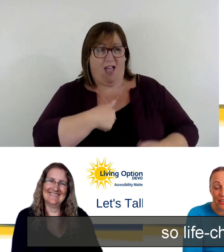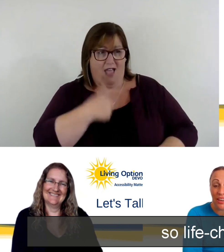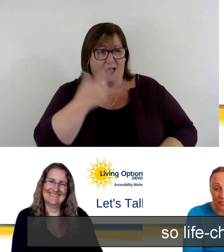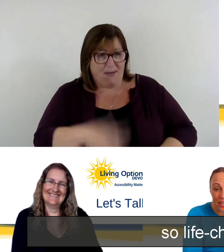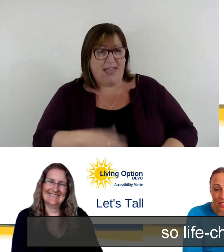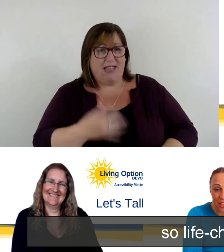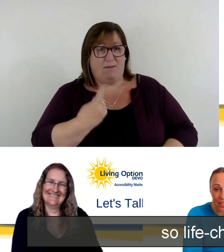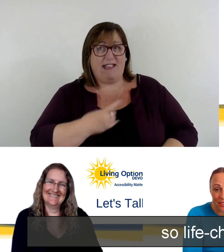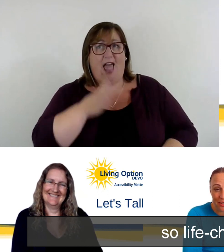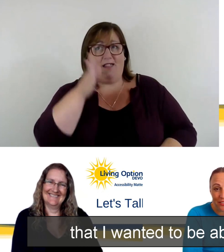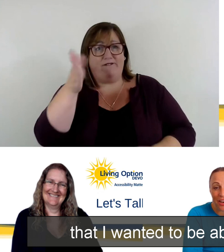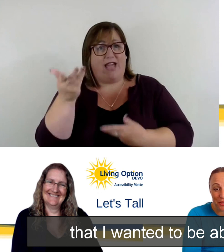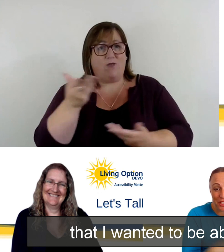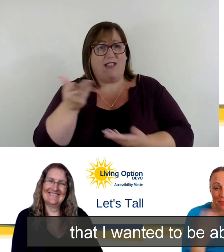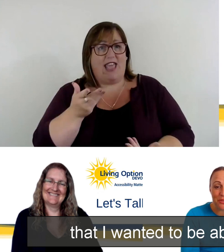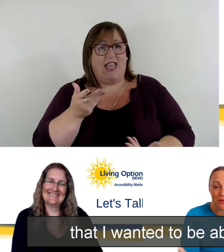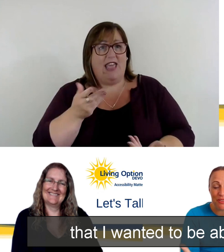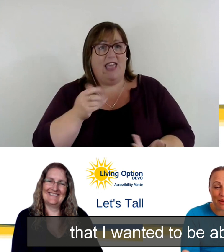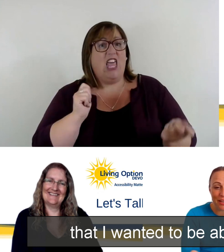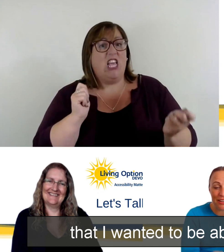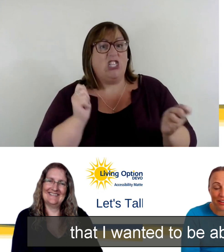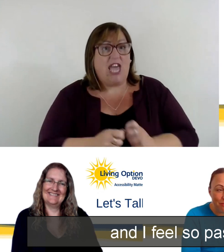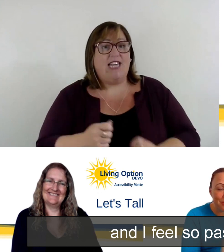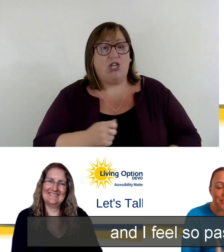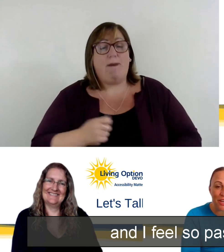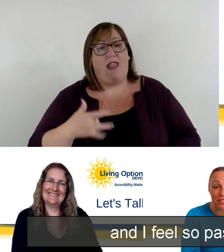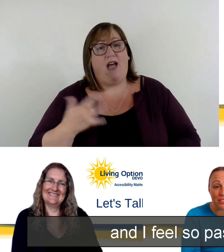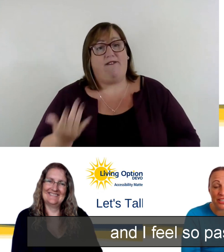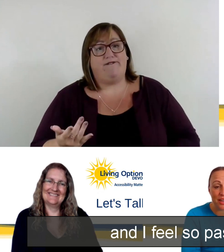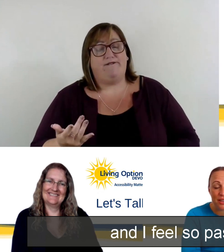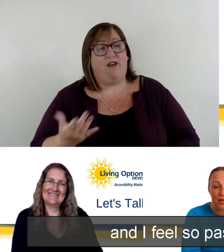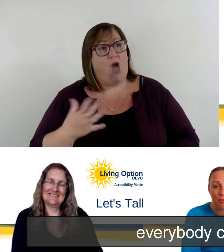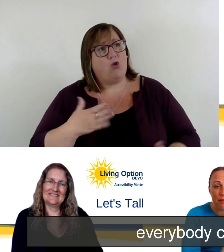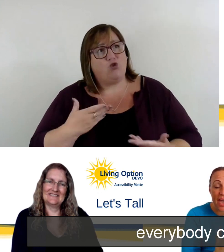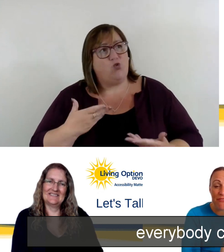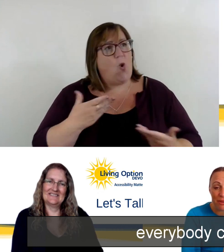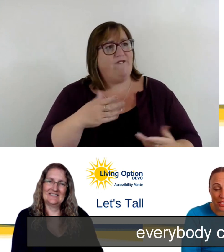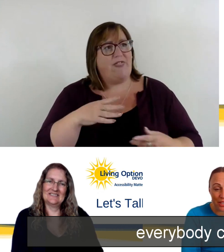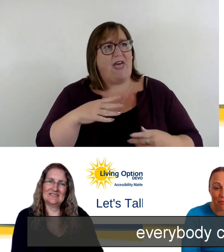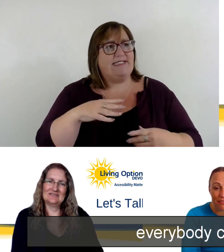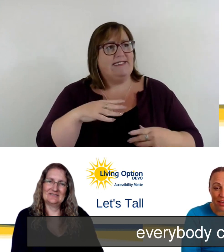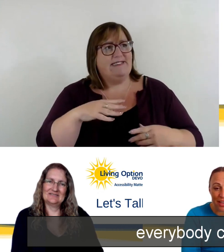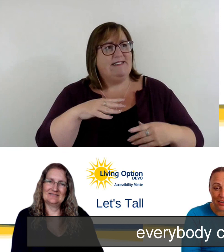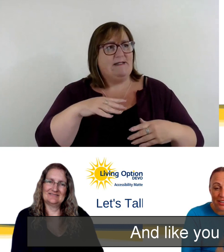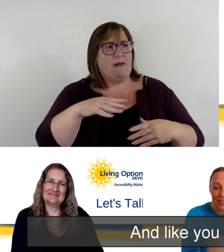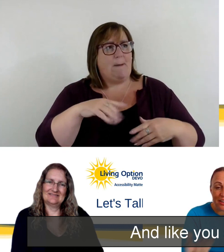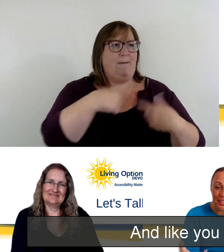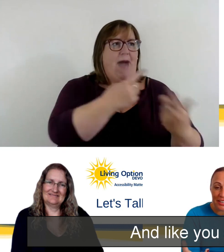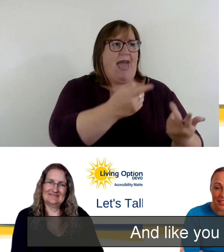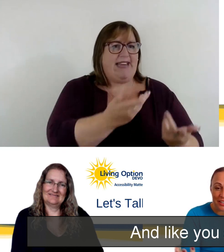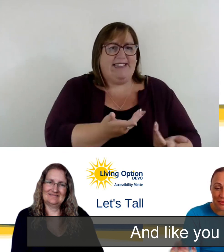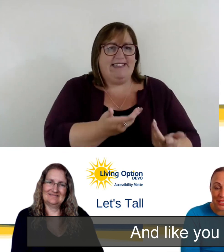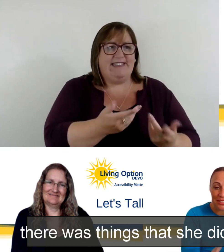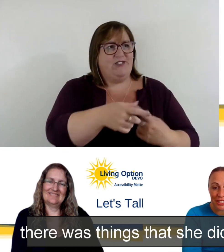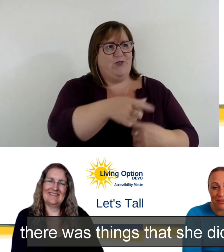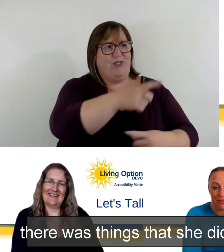so life-changing that I wanted to be able to offer that back. And I feel so passionately that everybody can benefit. And like you